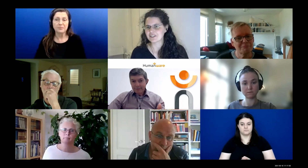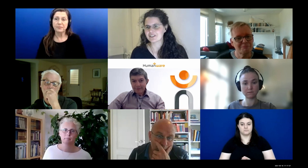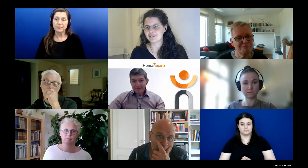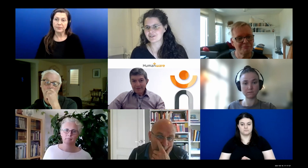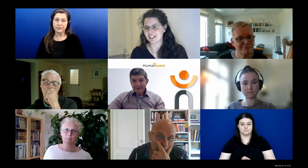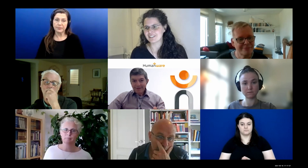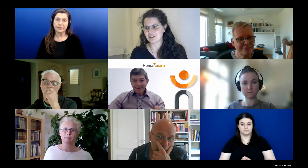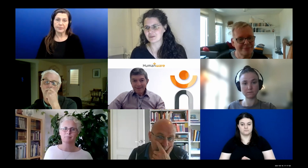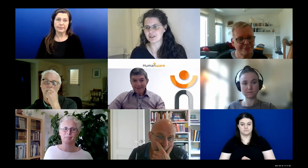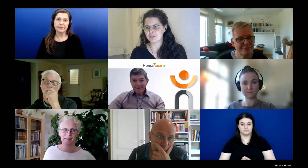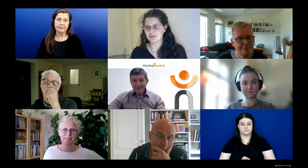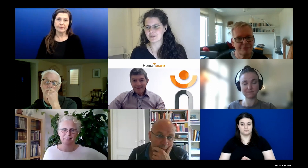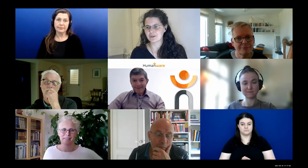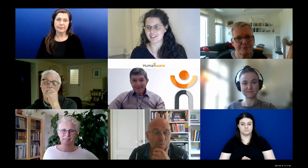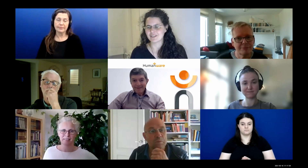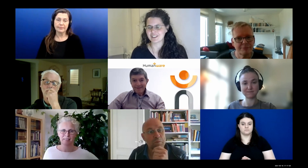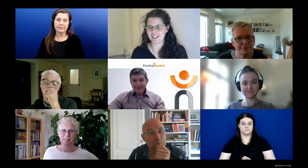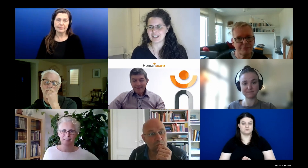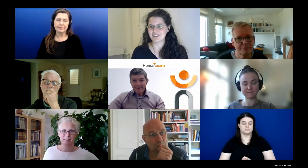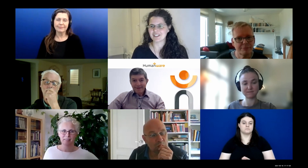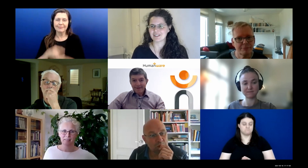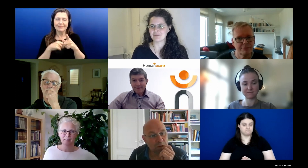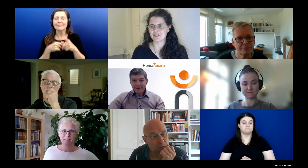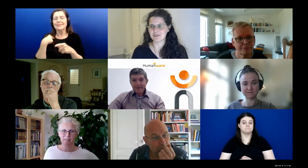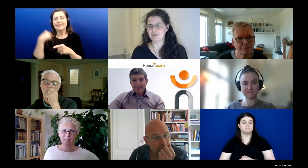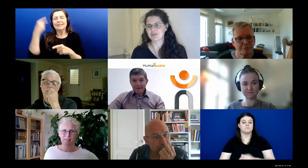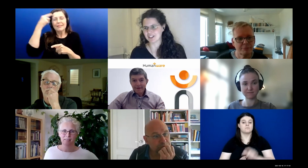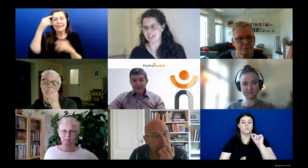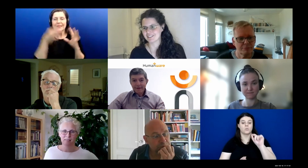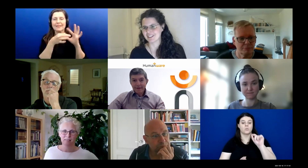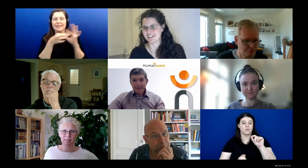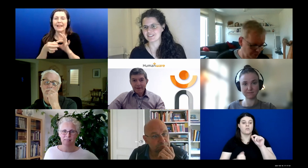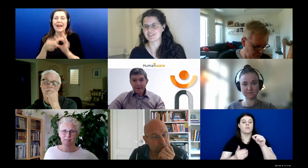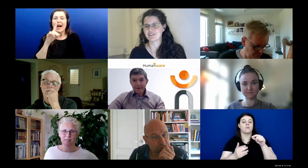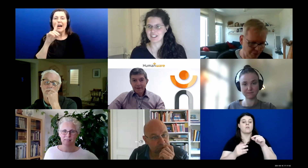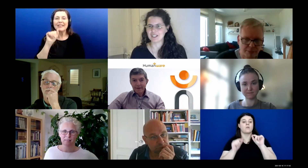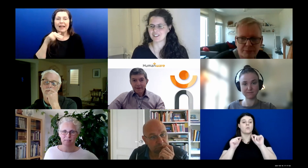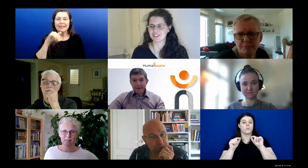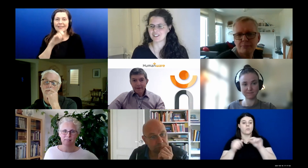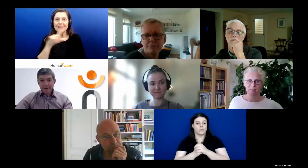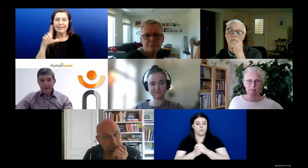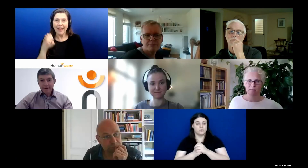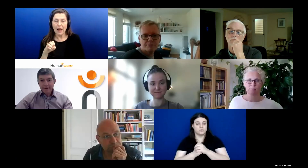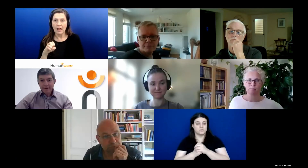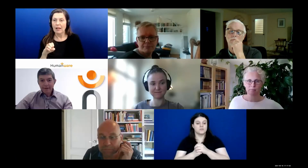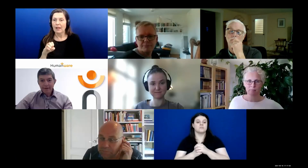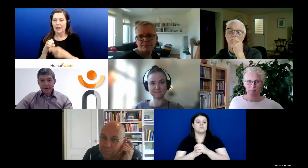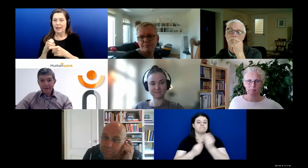I guess it relates a little bit to what Danielle said about maybe someone has a 3D printer, right?